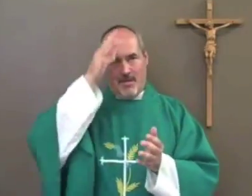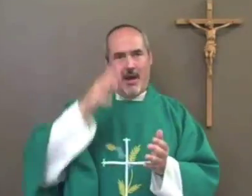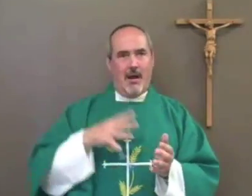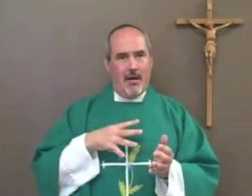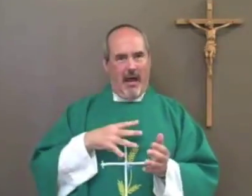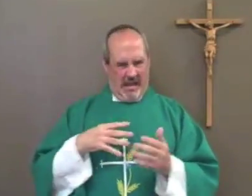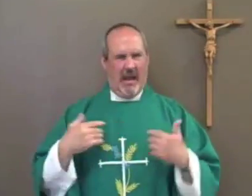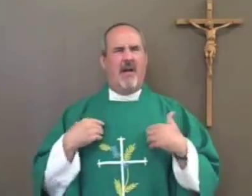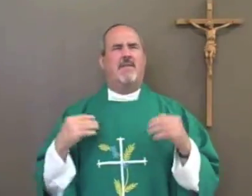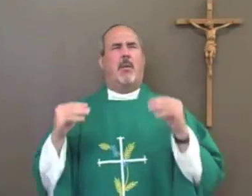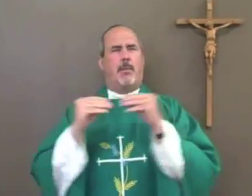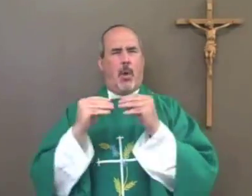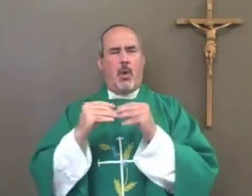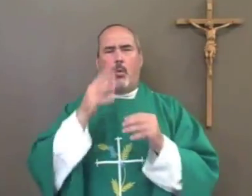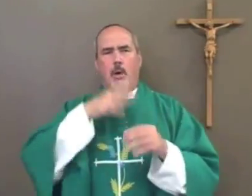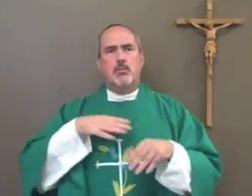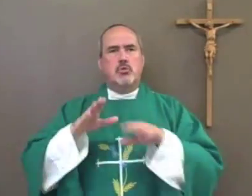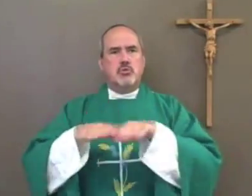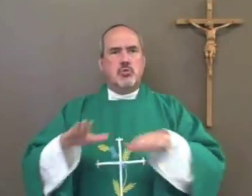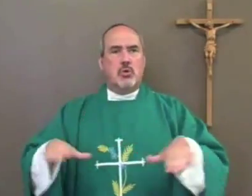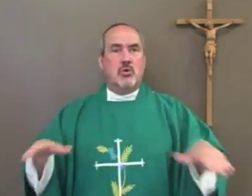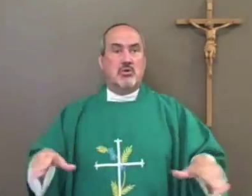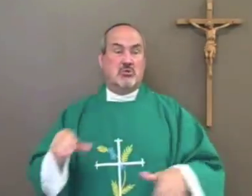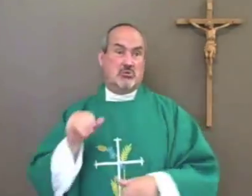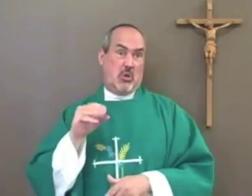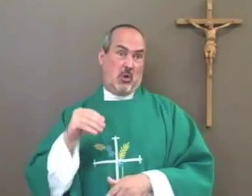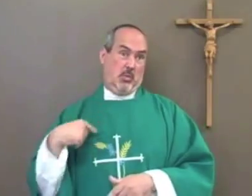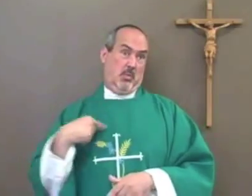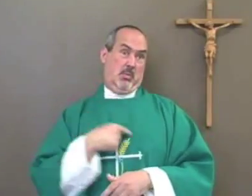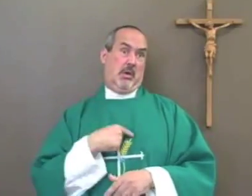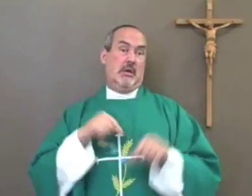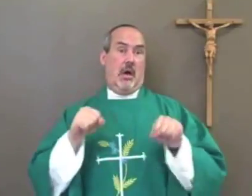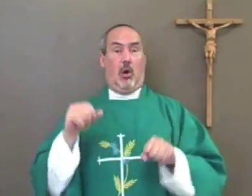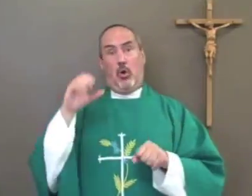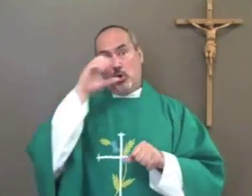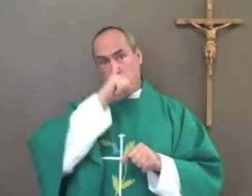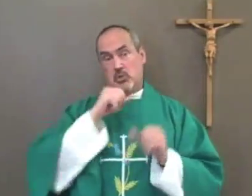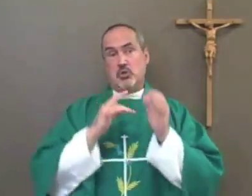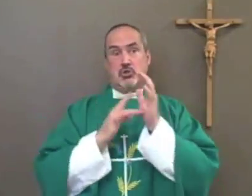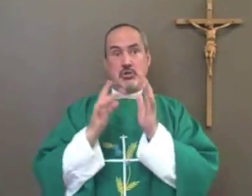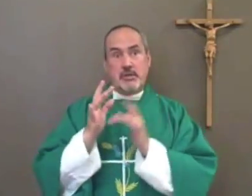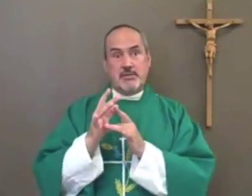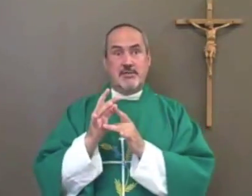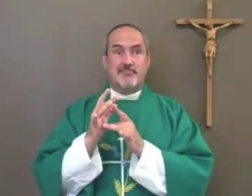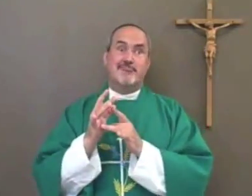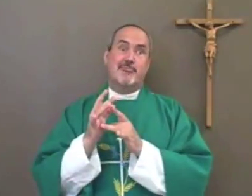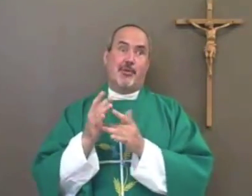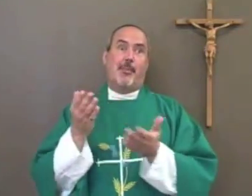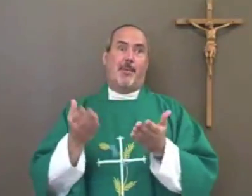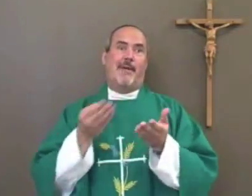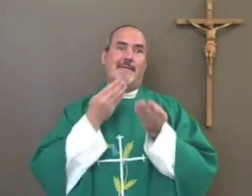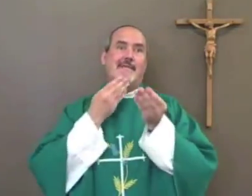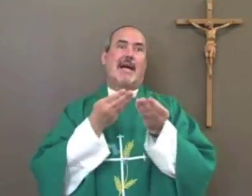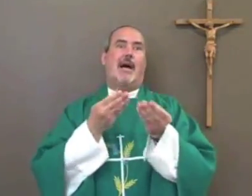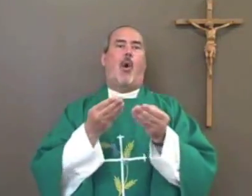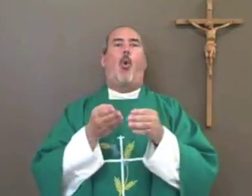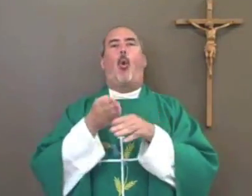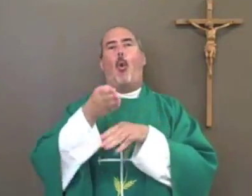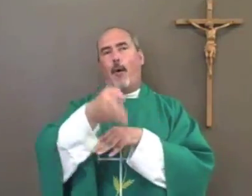5,000 men, but there were more. There were women and children. So we can safely assume that Jesus probably